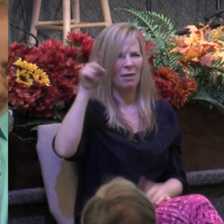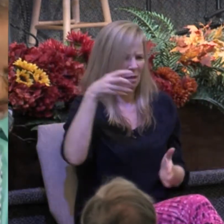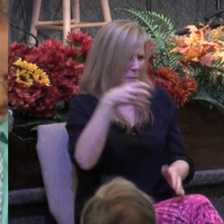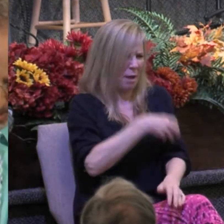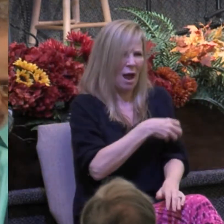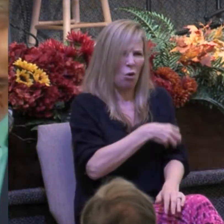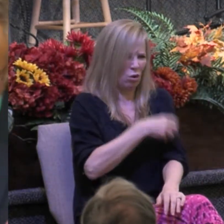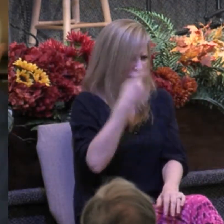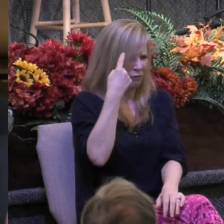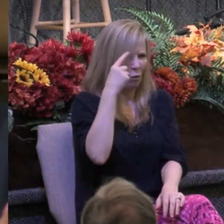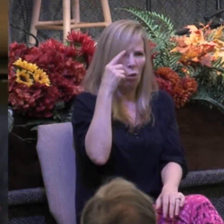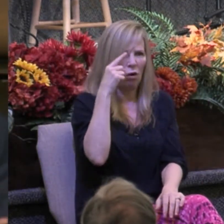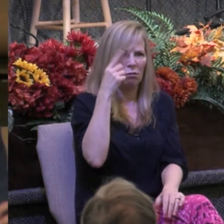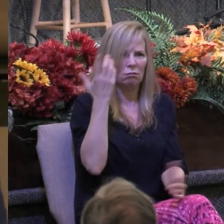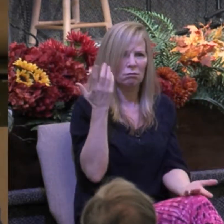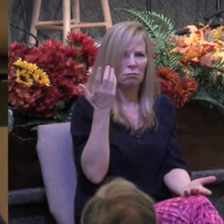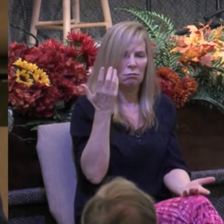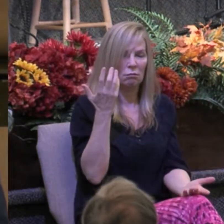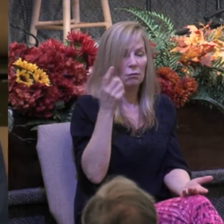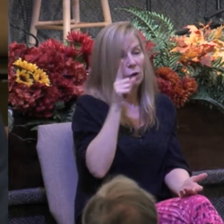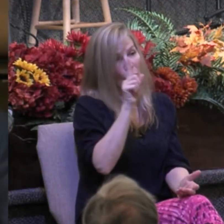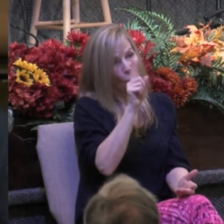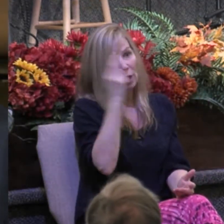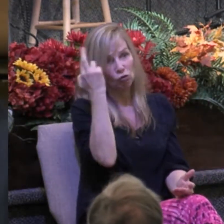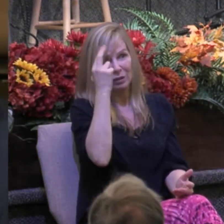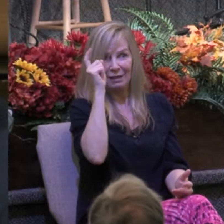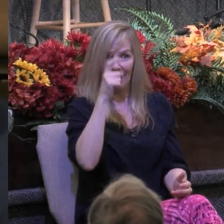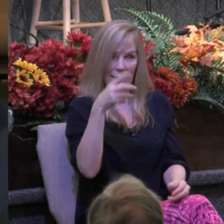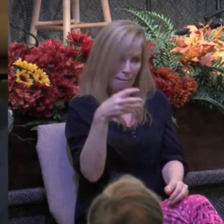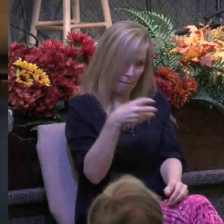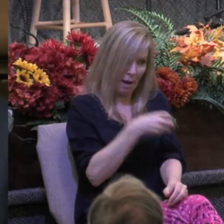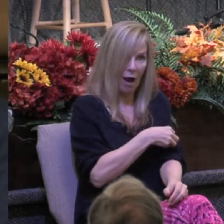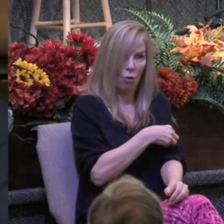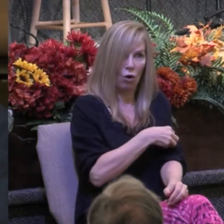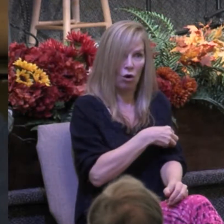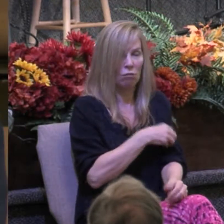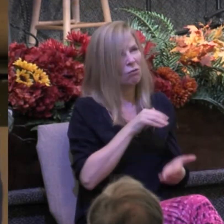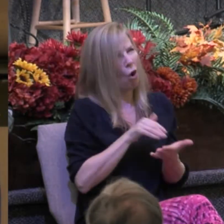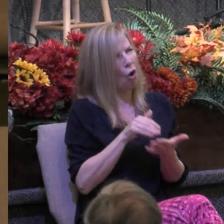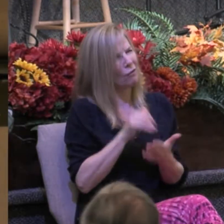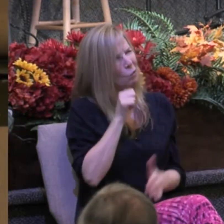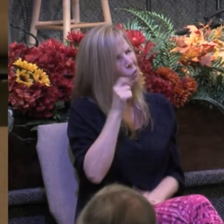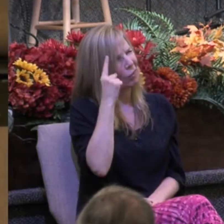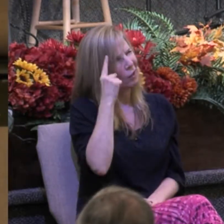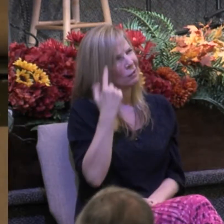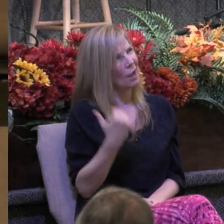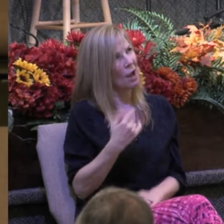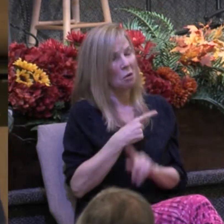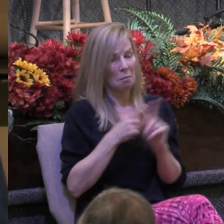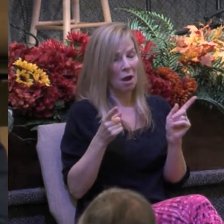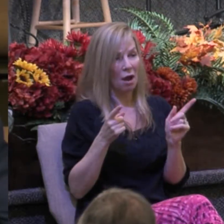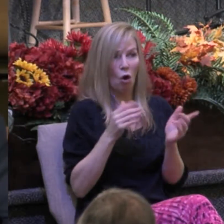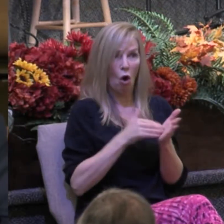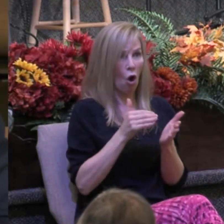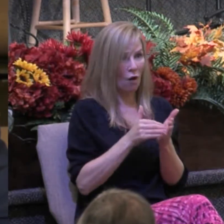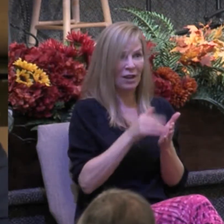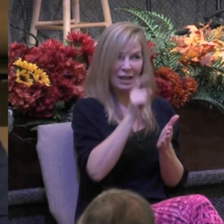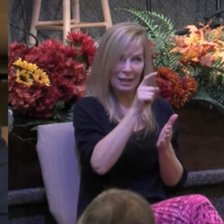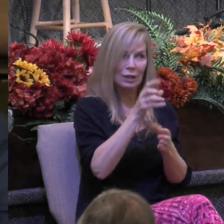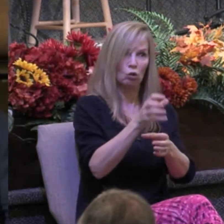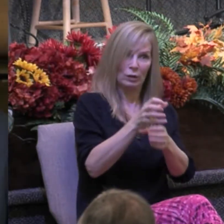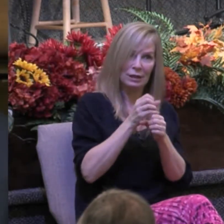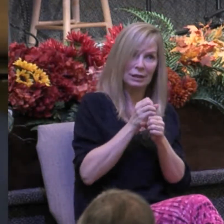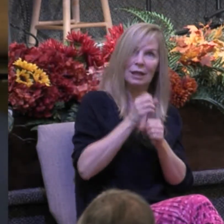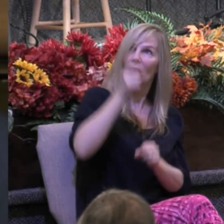for? Well, one reason they needed the Spirit's enabling power, we often don't think about this now, was for them to receive